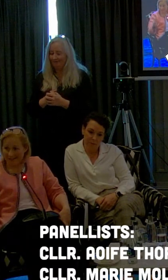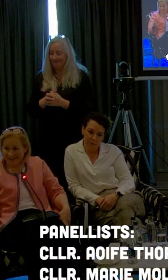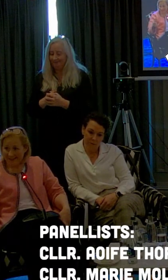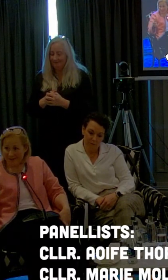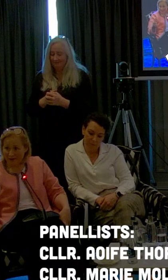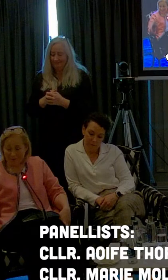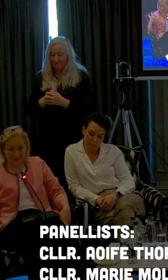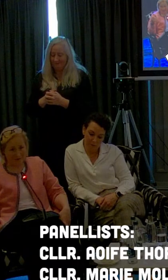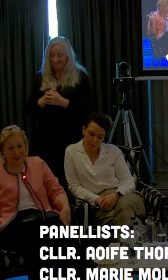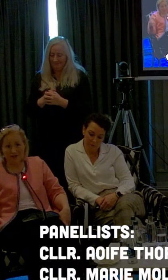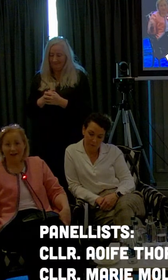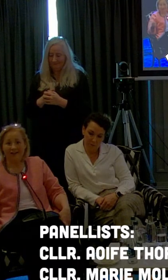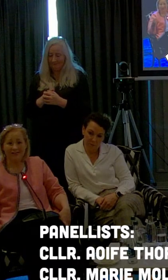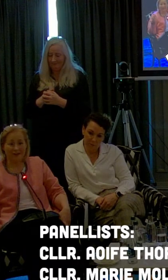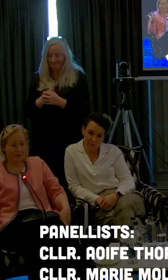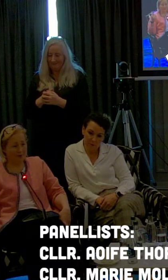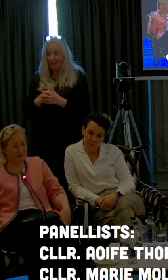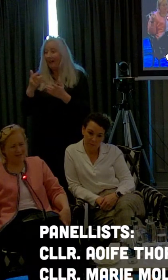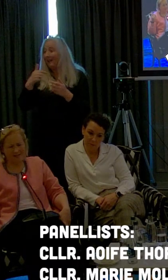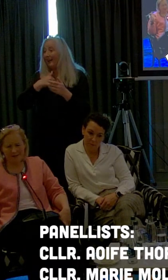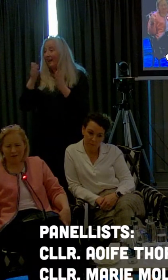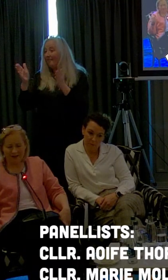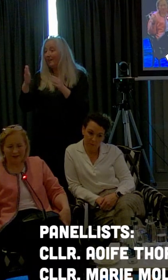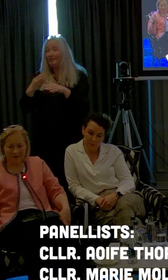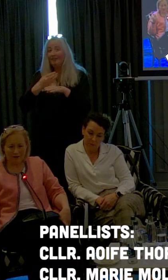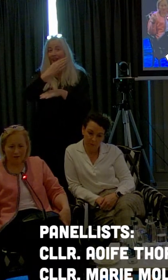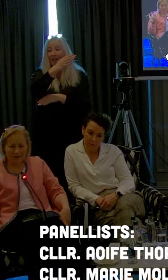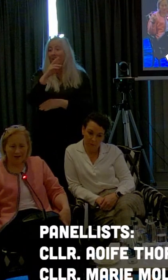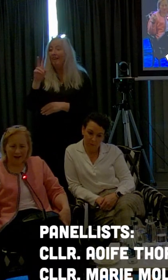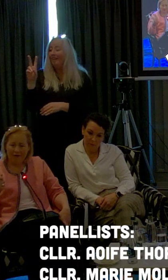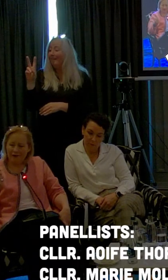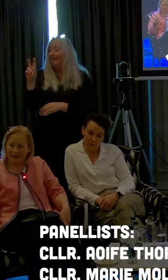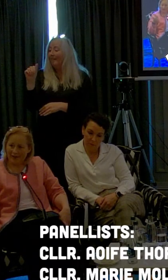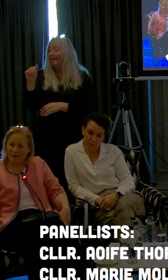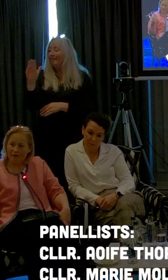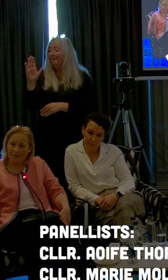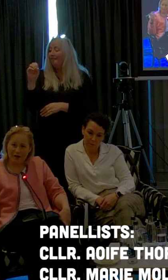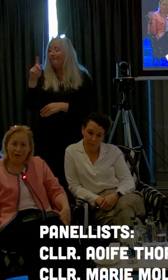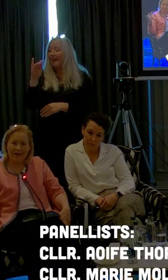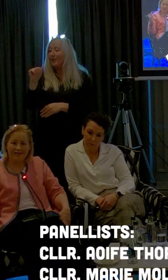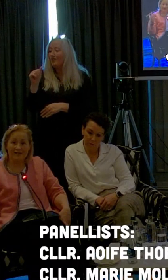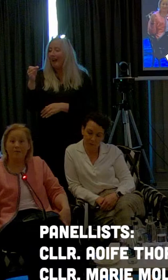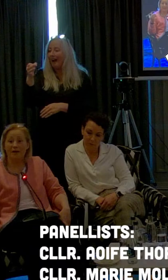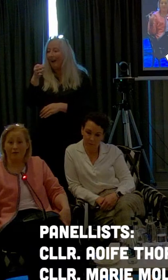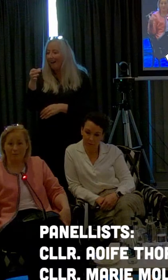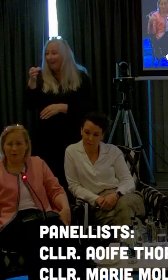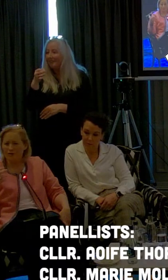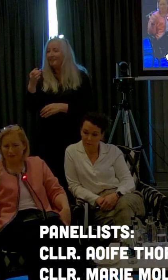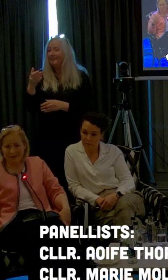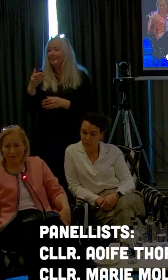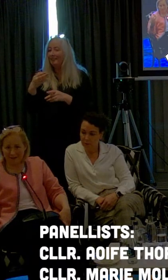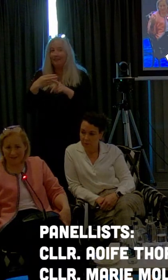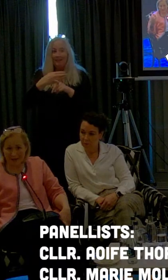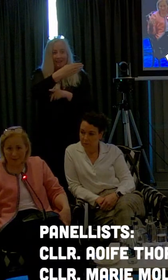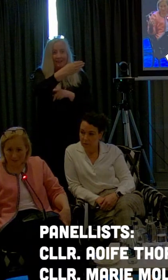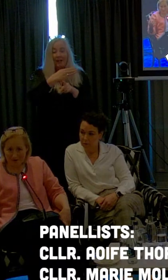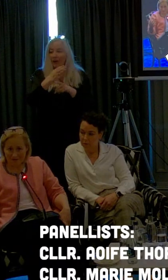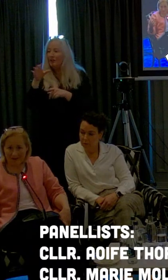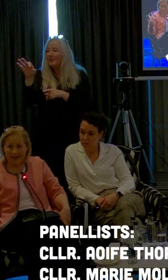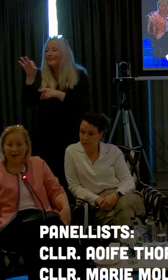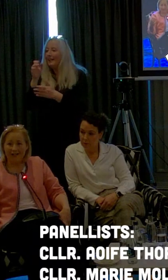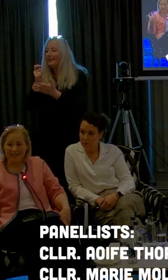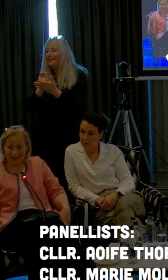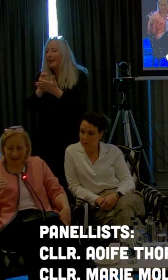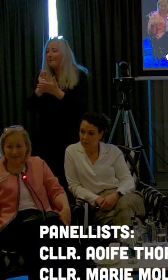incredible. You know, I'll be on Valentia Island. I'll be places now like, you know, Lahern and Letter and Townlands, Kimago, beautiful townlands, the names of them